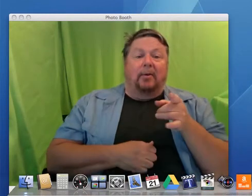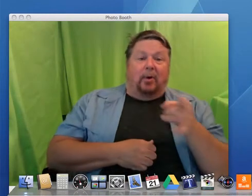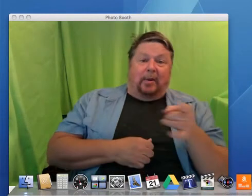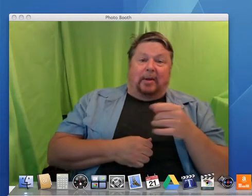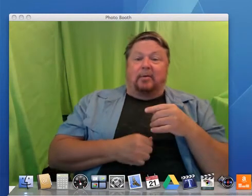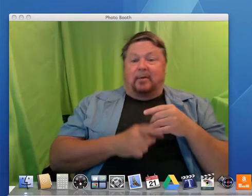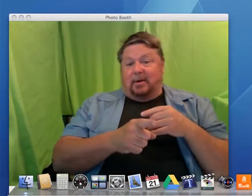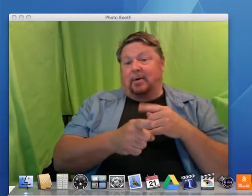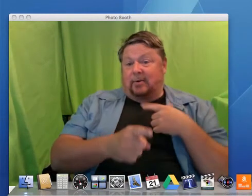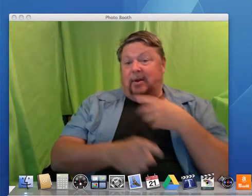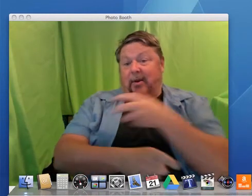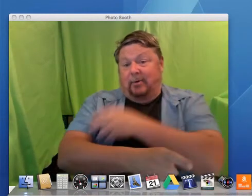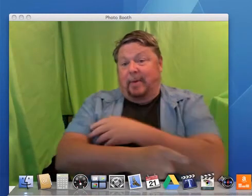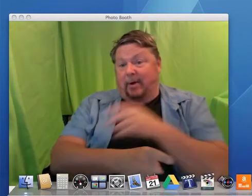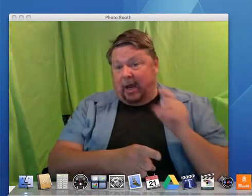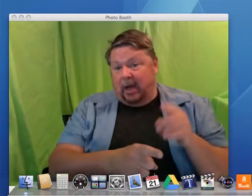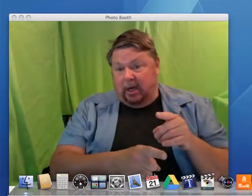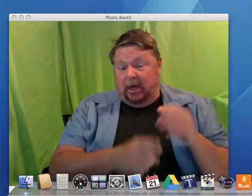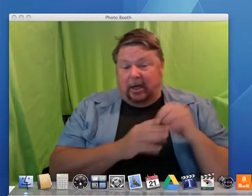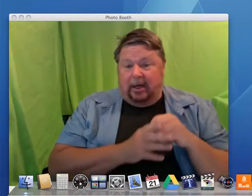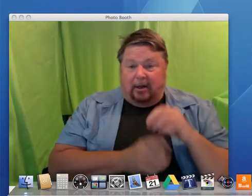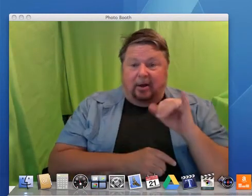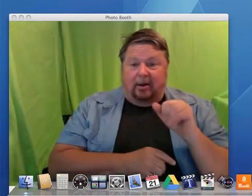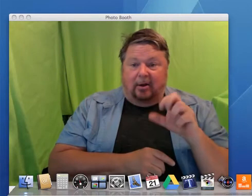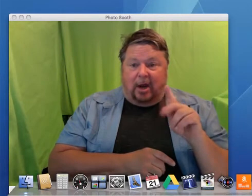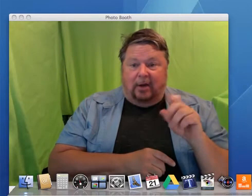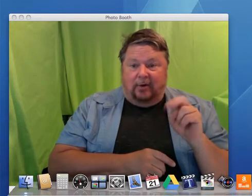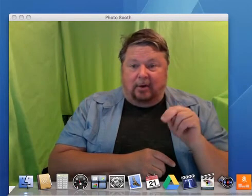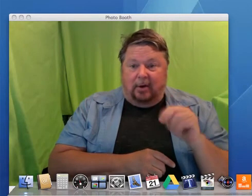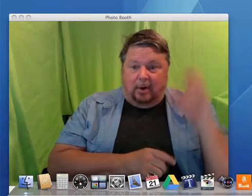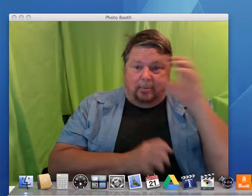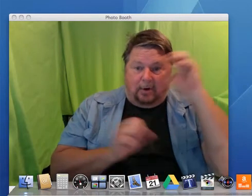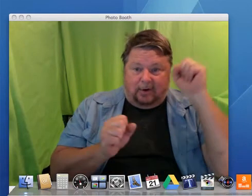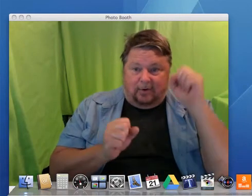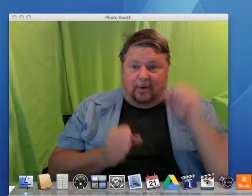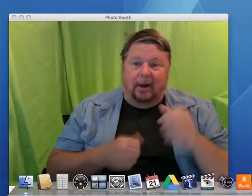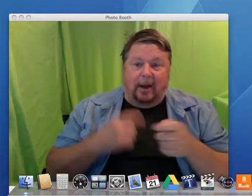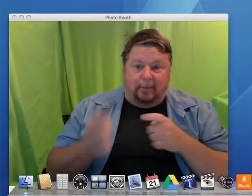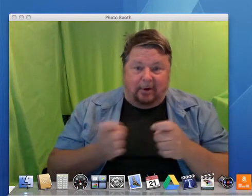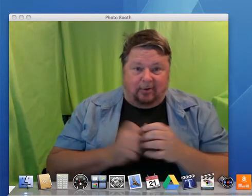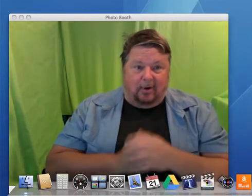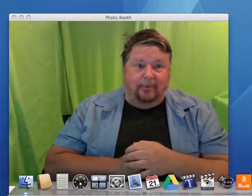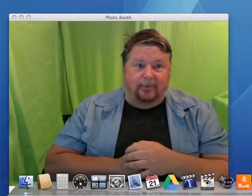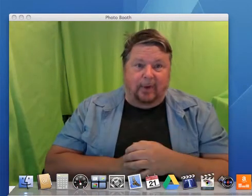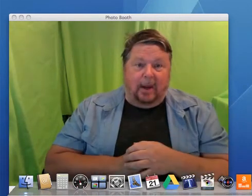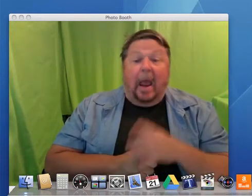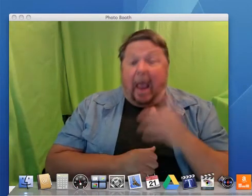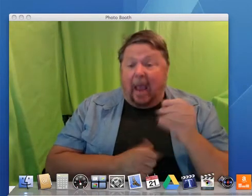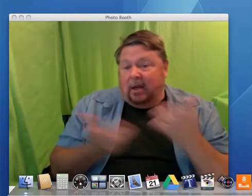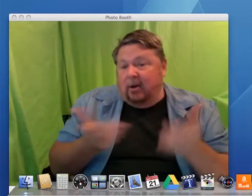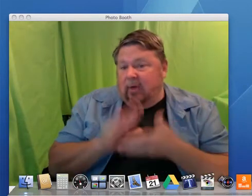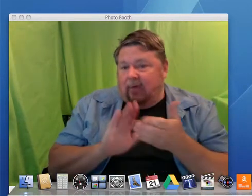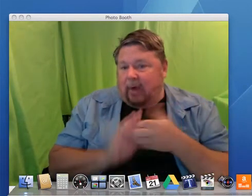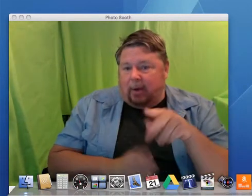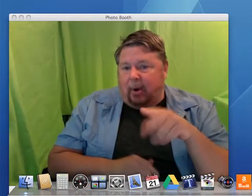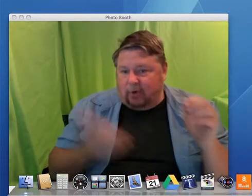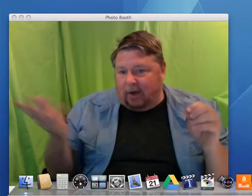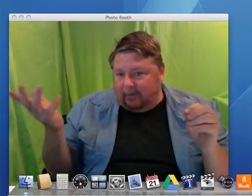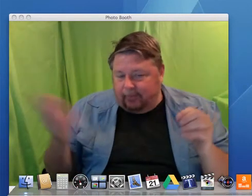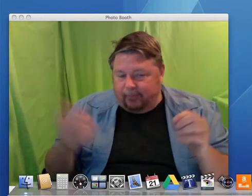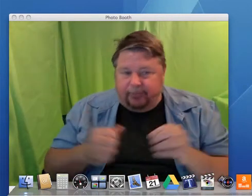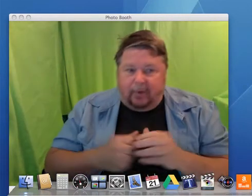So he was the power guy in the Jackson presidential administration. And he ran the